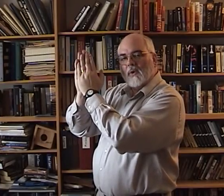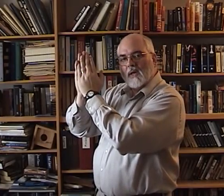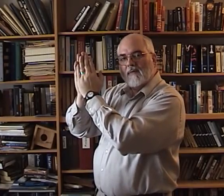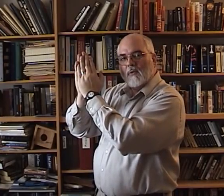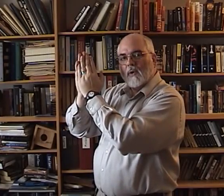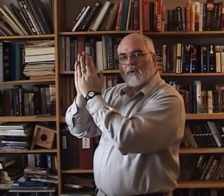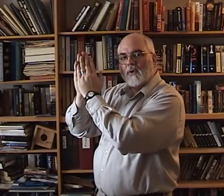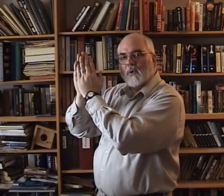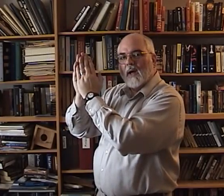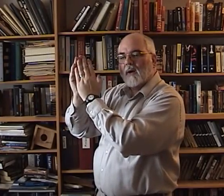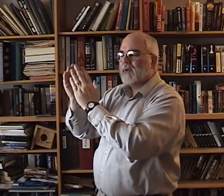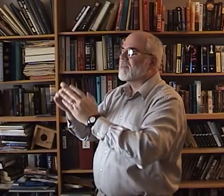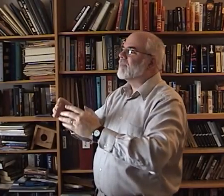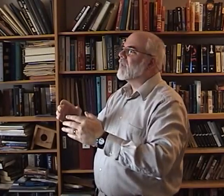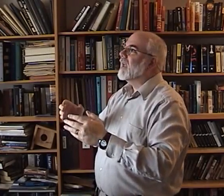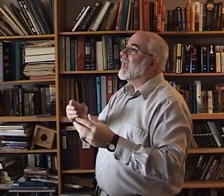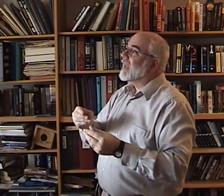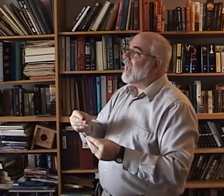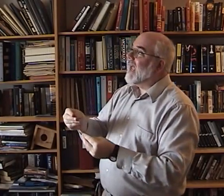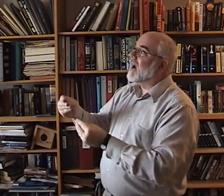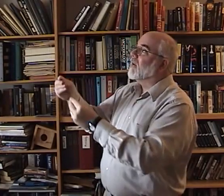can leave the word to out. Carry